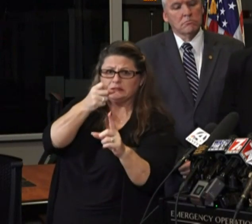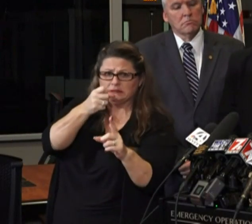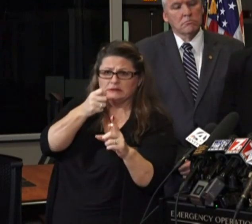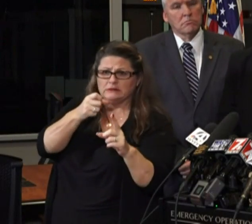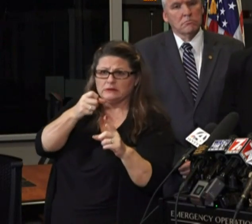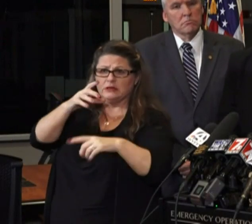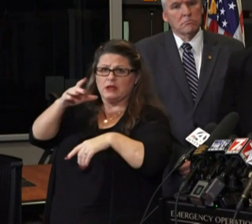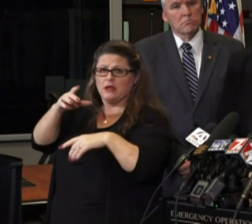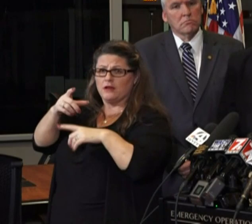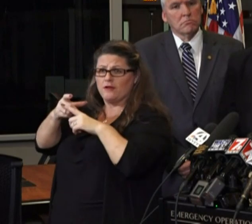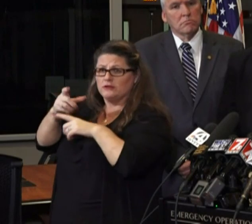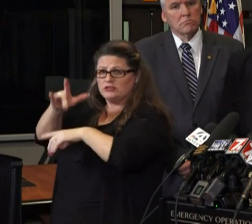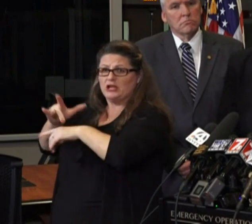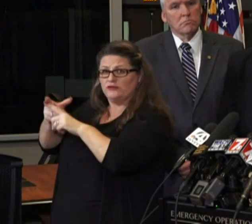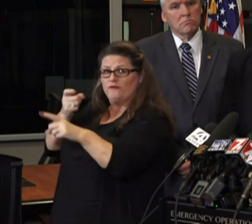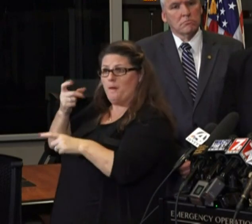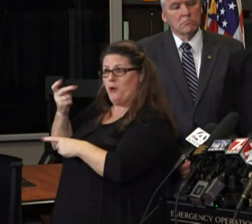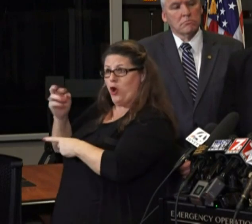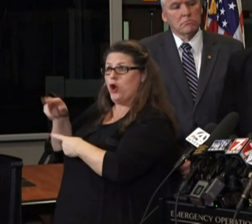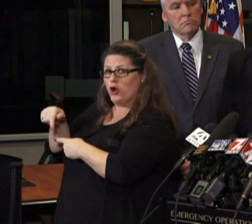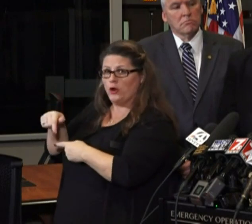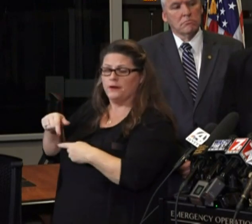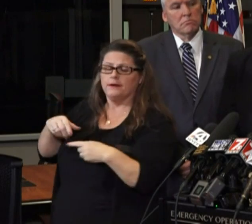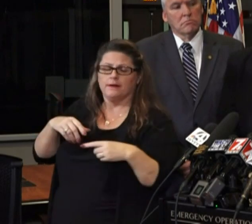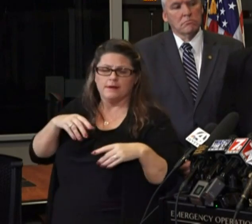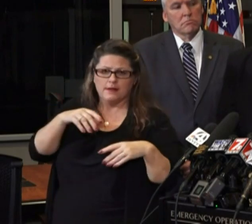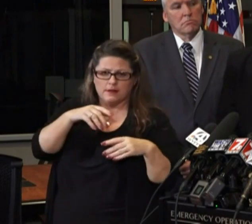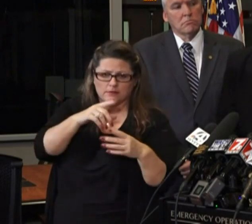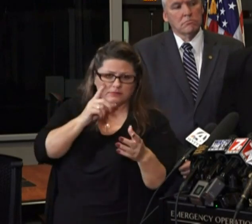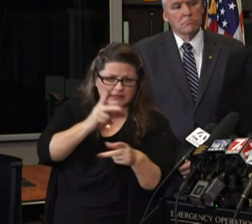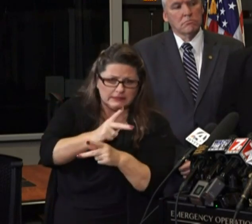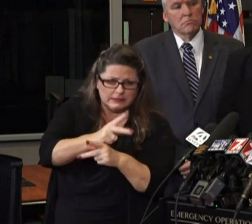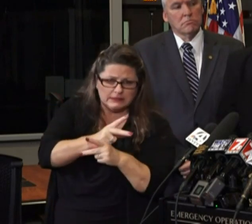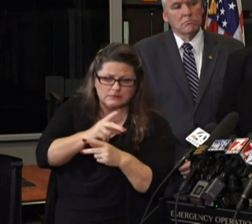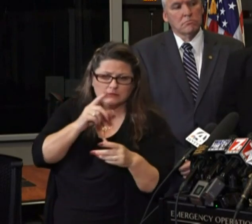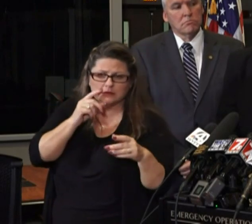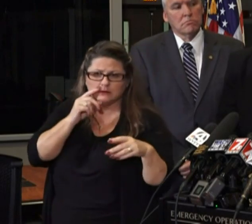to observe for possible signs of symptoms, and to prevent additional spread should they become ill. Thank